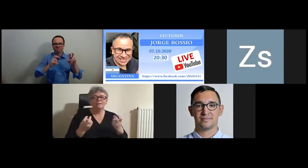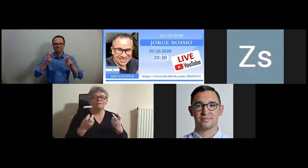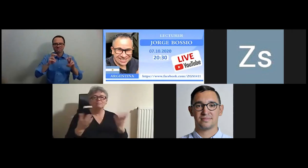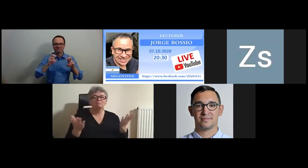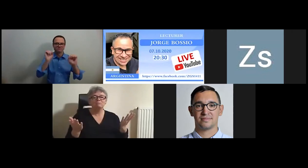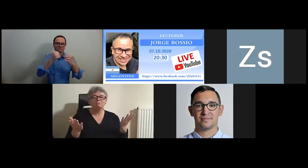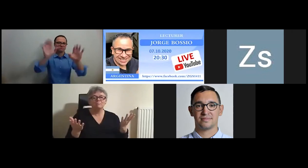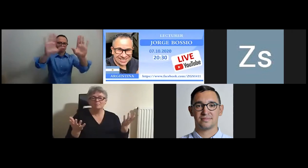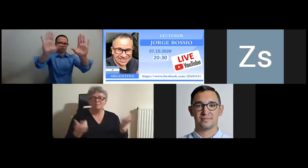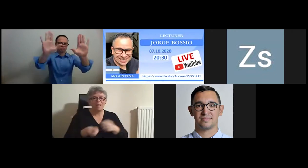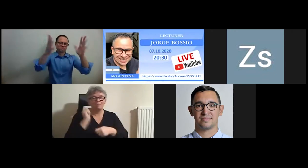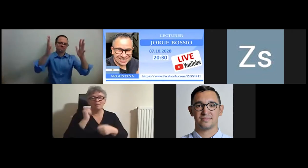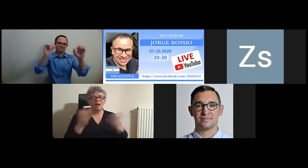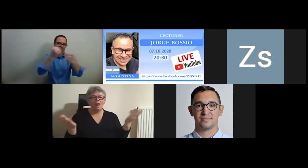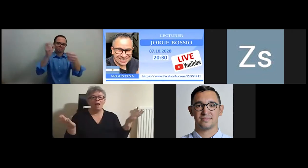go.